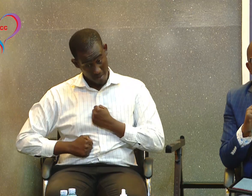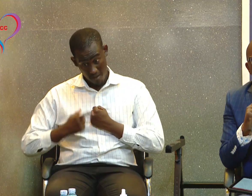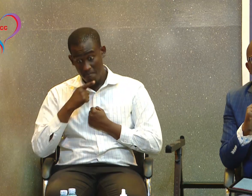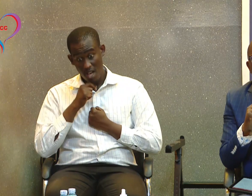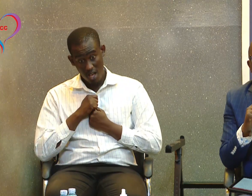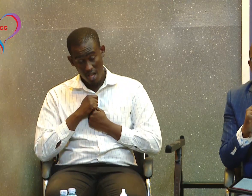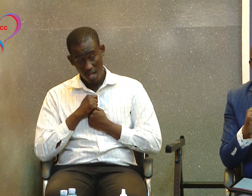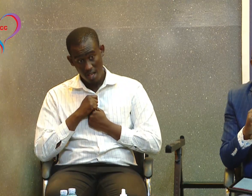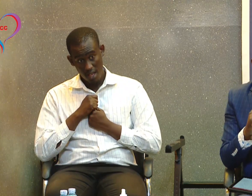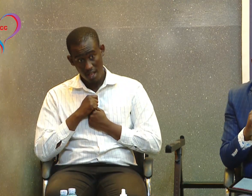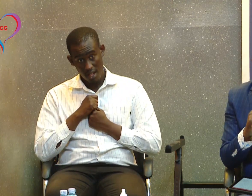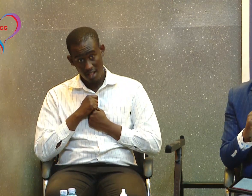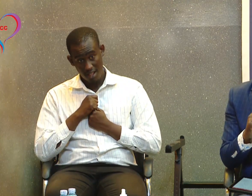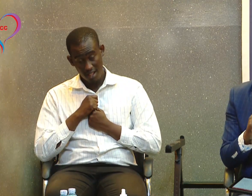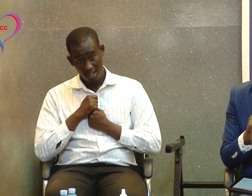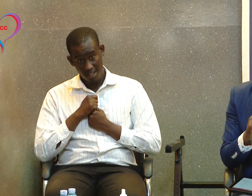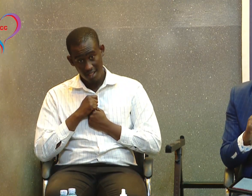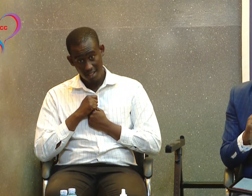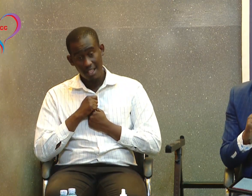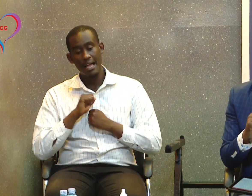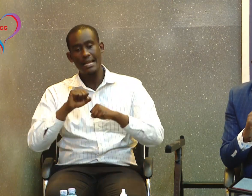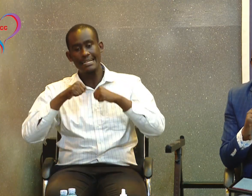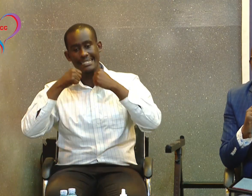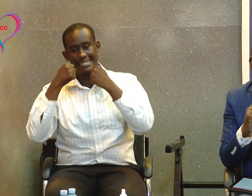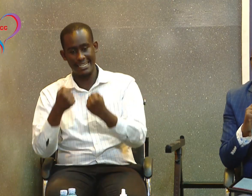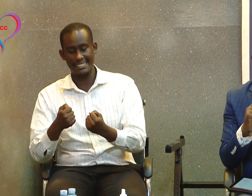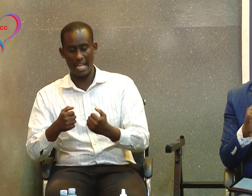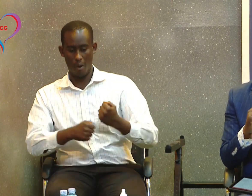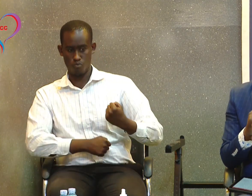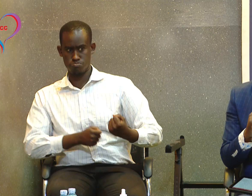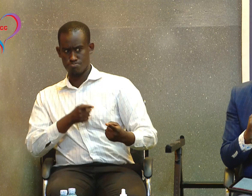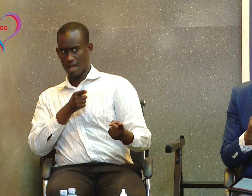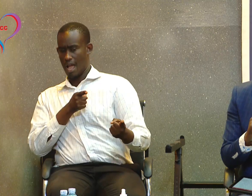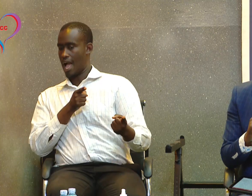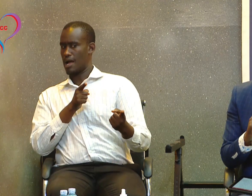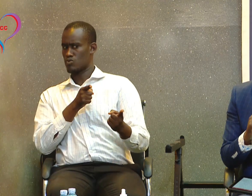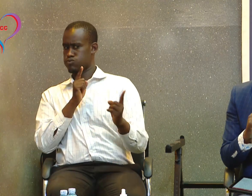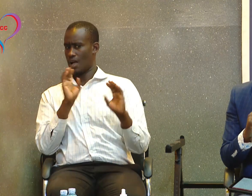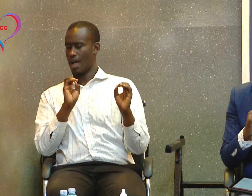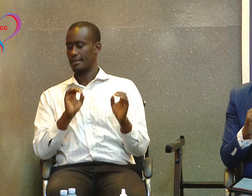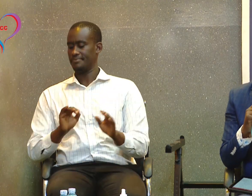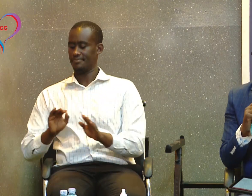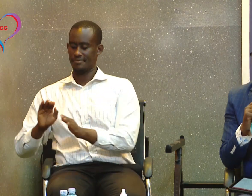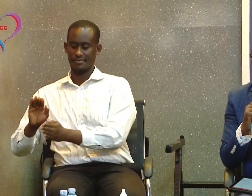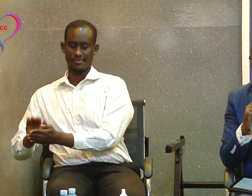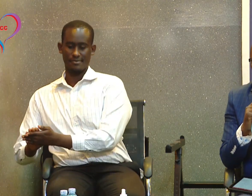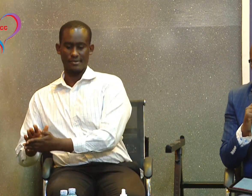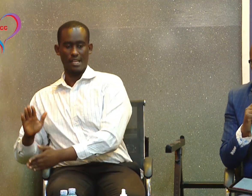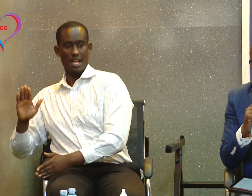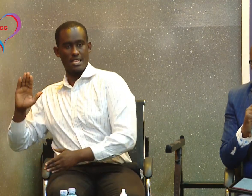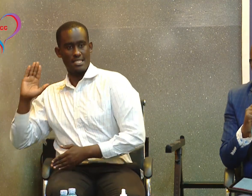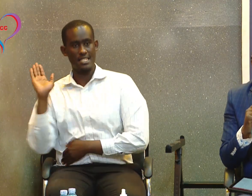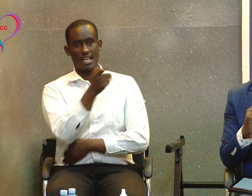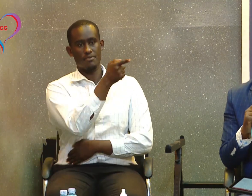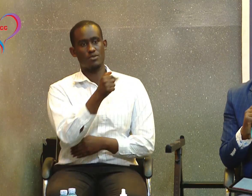He does not get the gun to shoot you. He puts down the gun and slaps